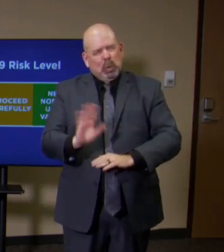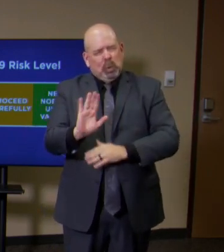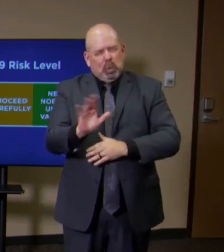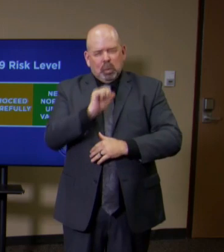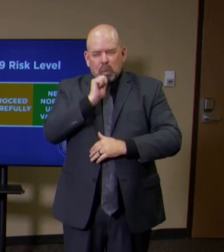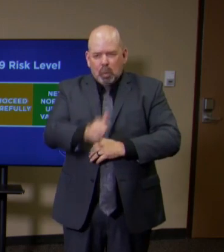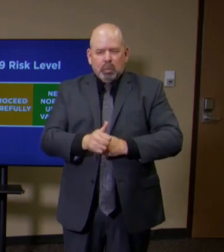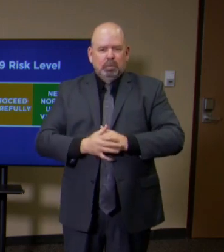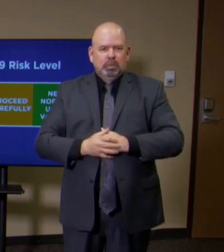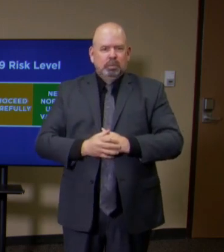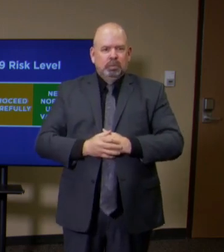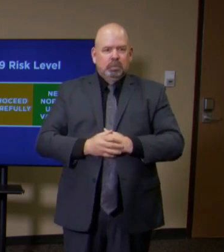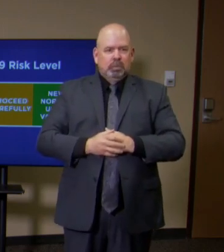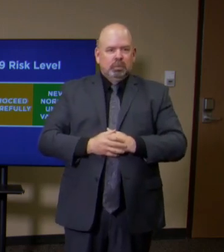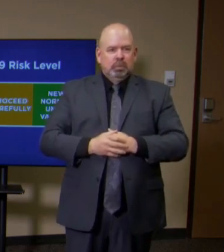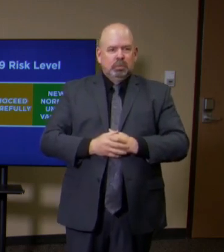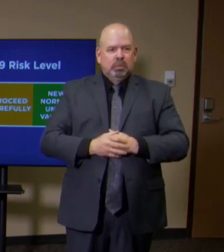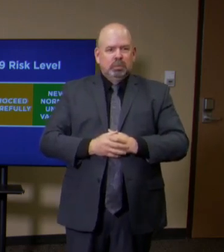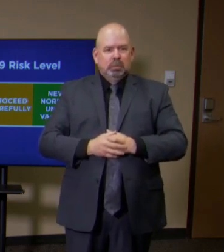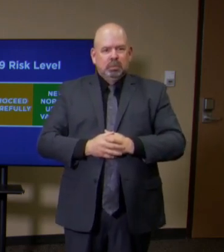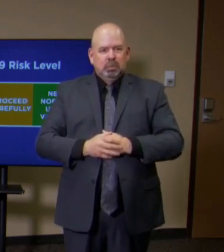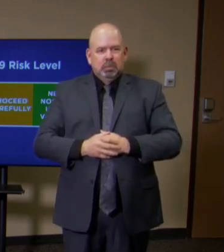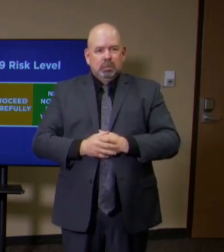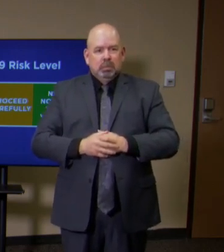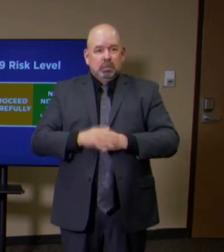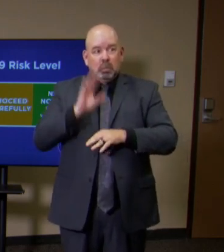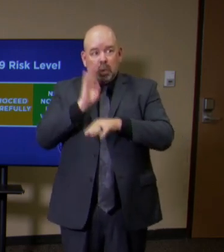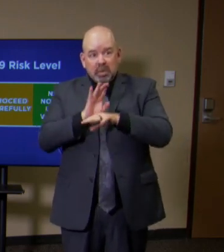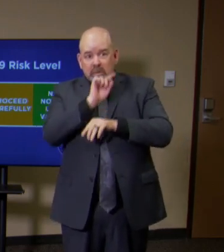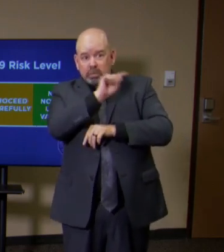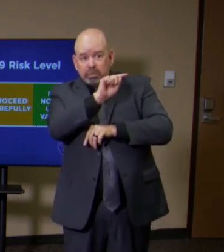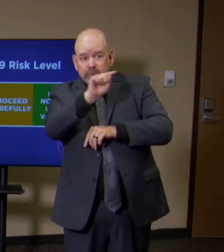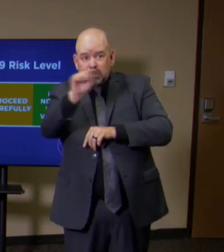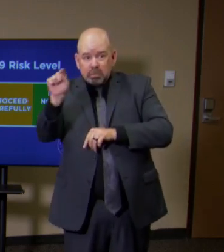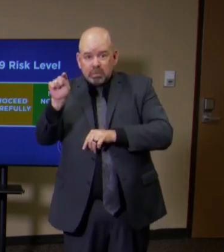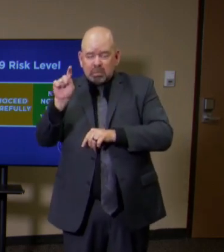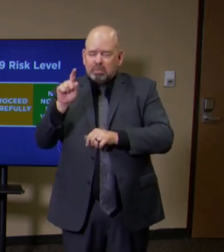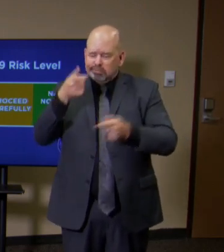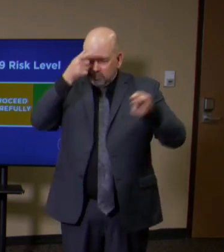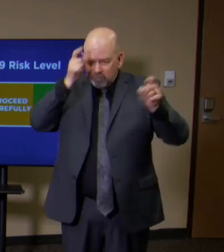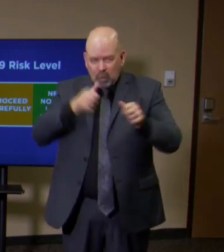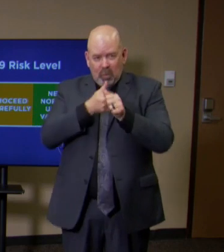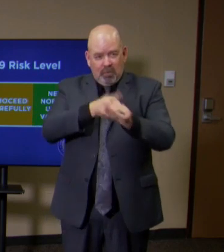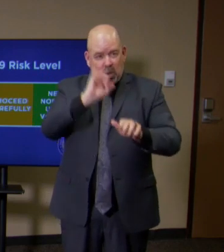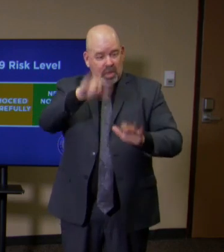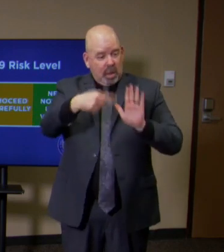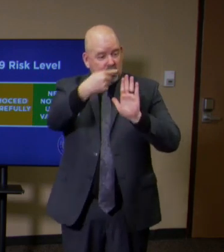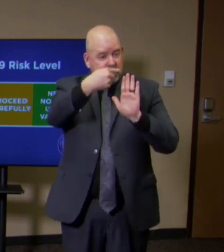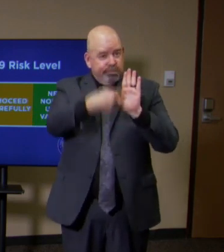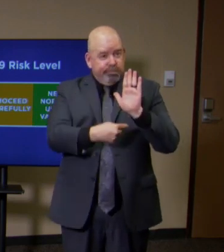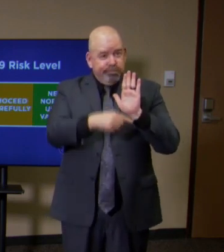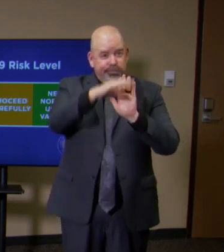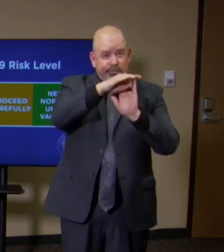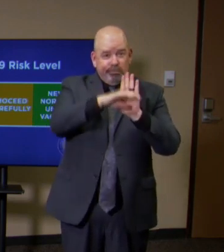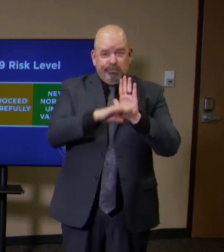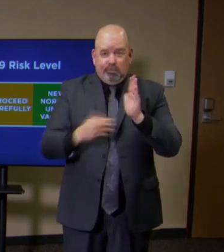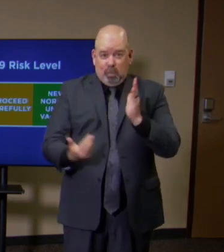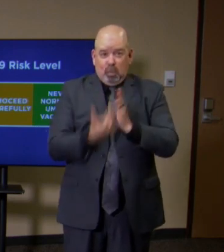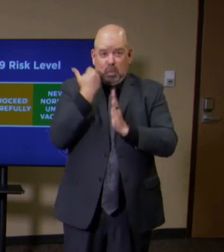they've got to promise to follow those guidelines that are pre-existing. And 2, their activity has to be in the